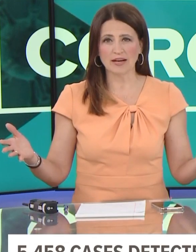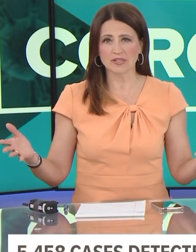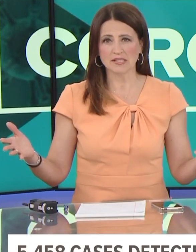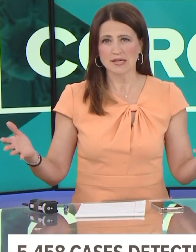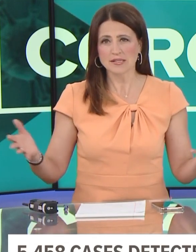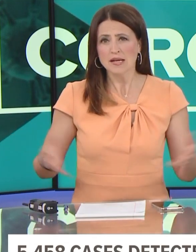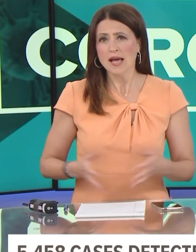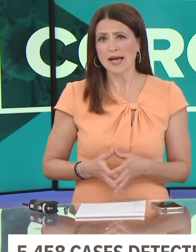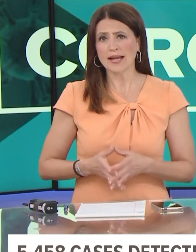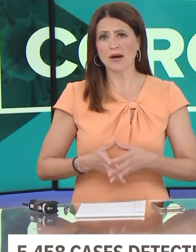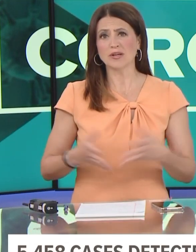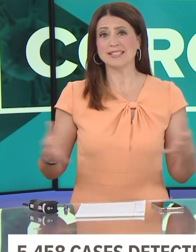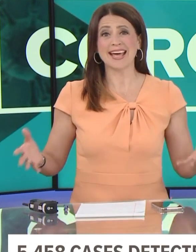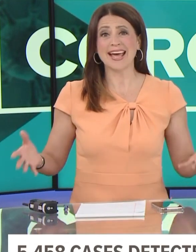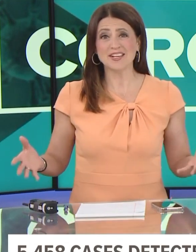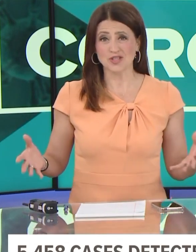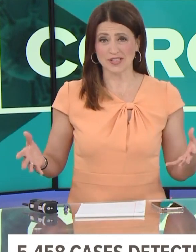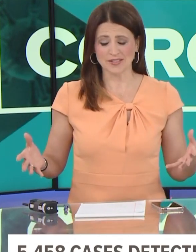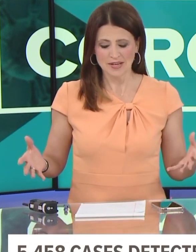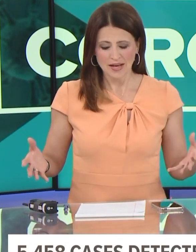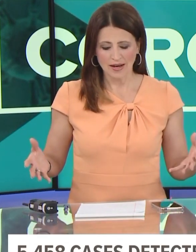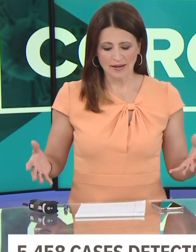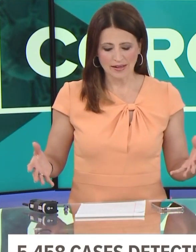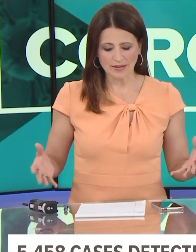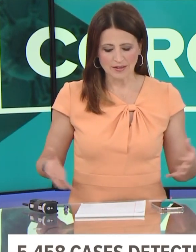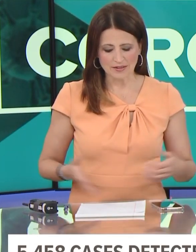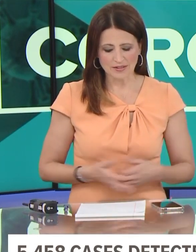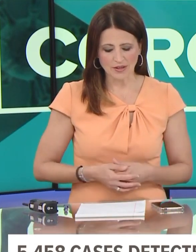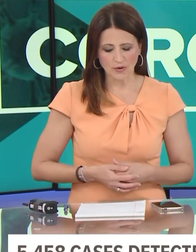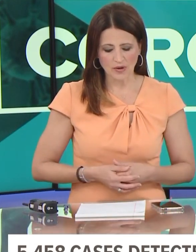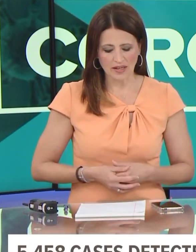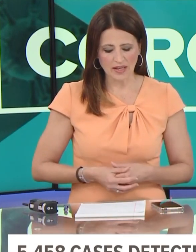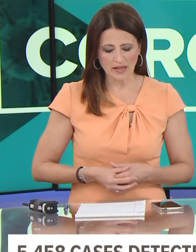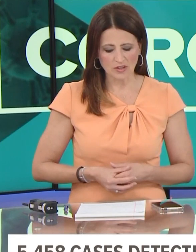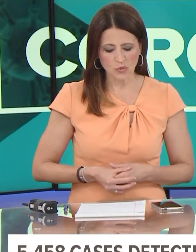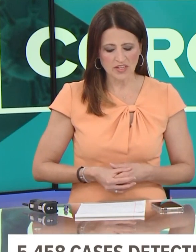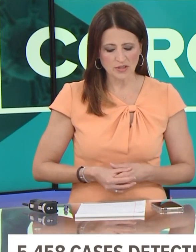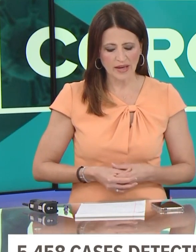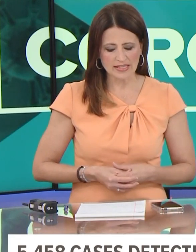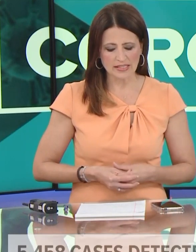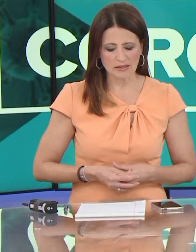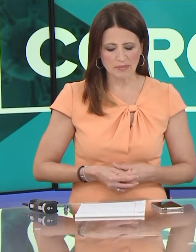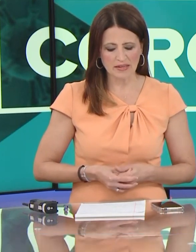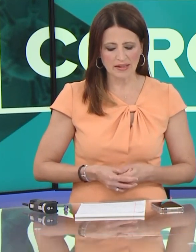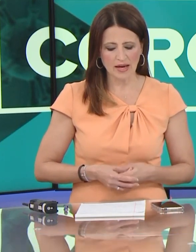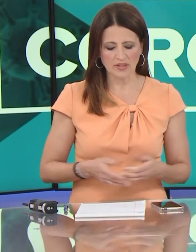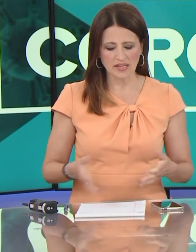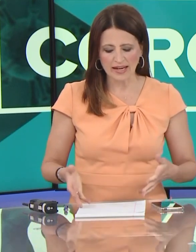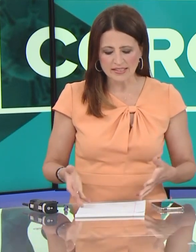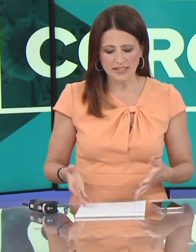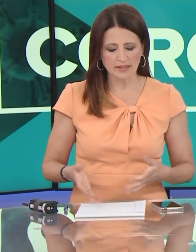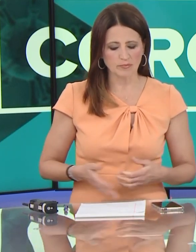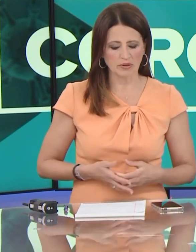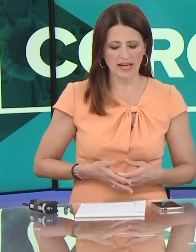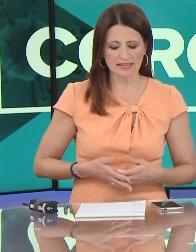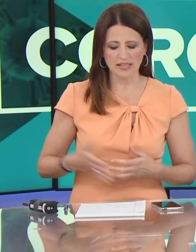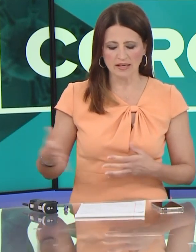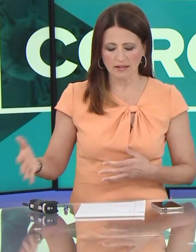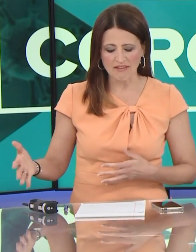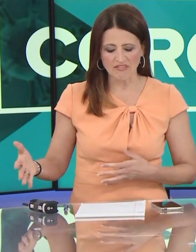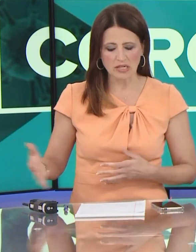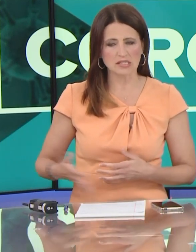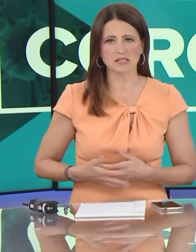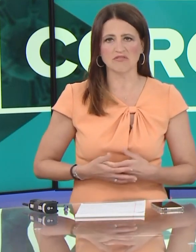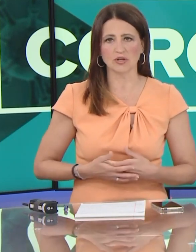the virus is and how contagious it is. So again, 22 cases in Benton County, 19 in